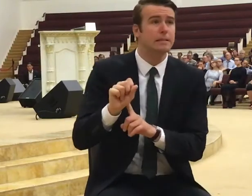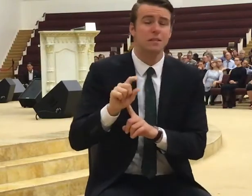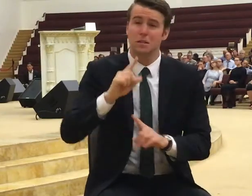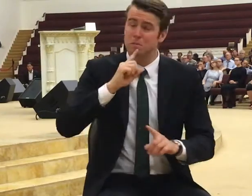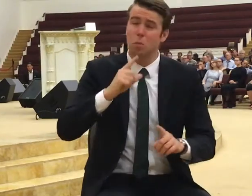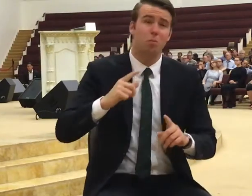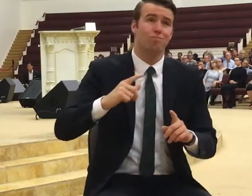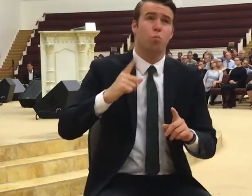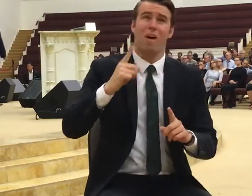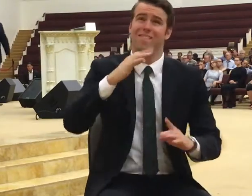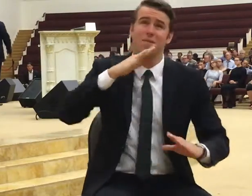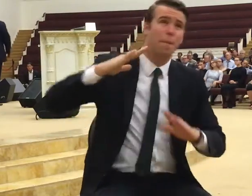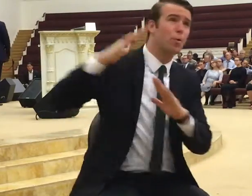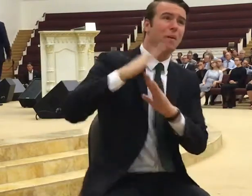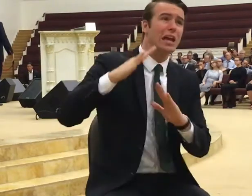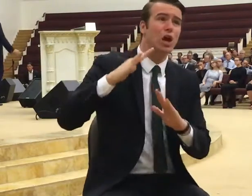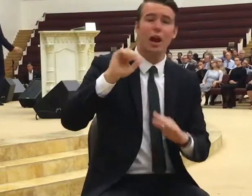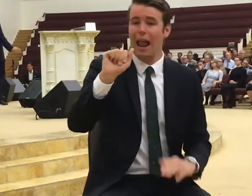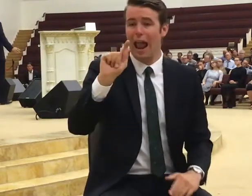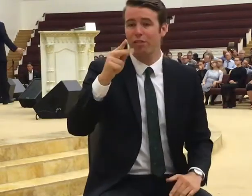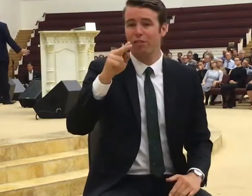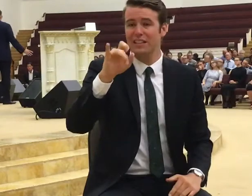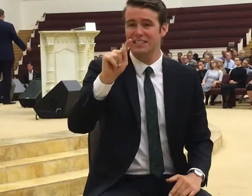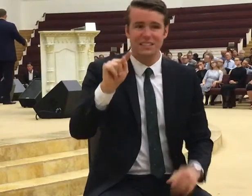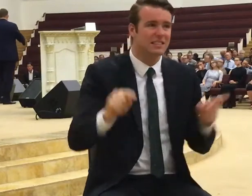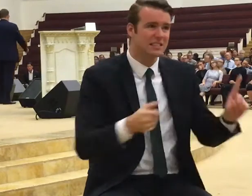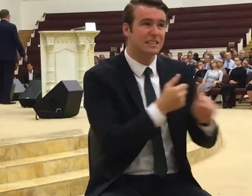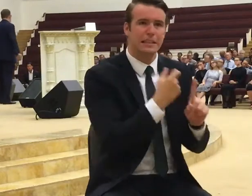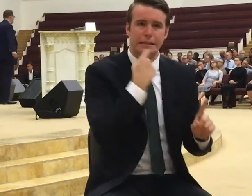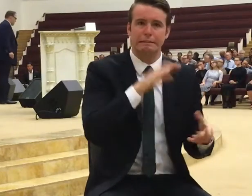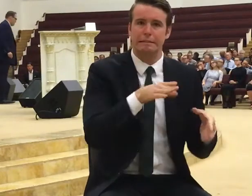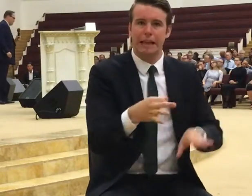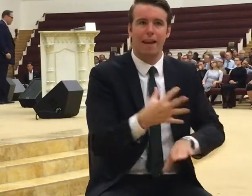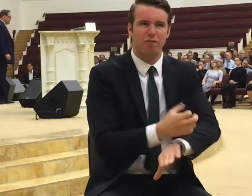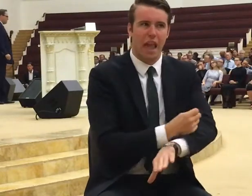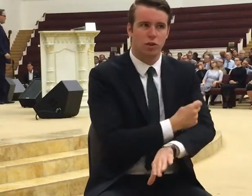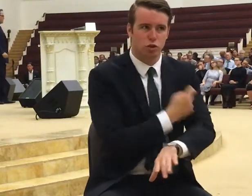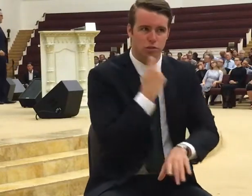atheists on planet Earth, who in the last few years died of cancer,